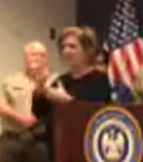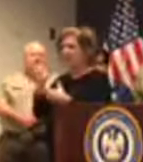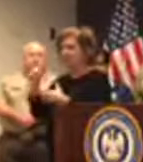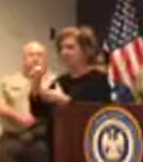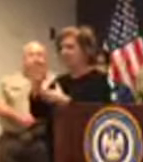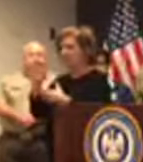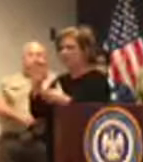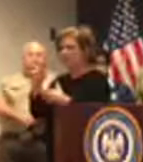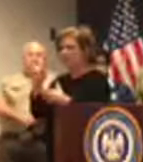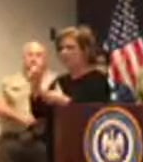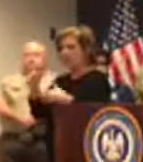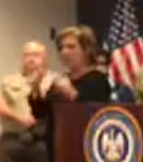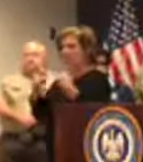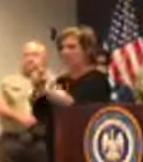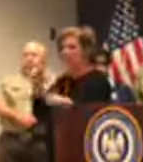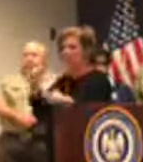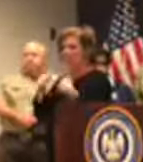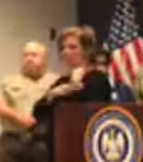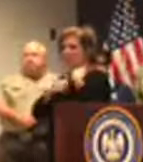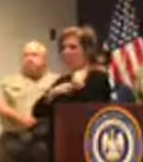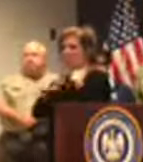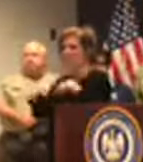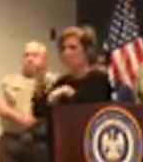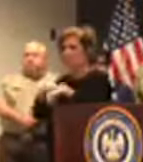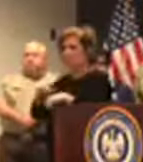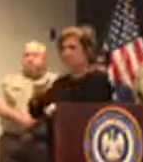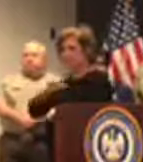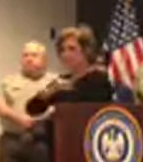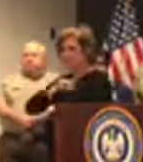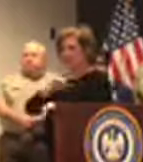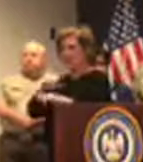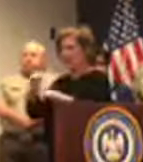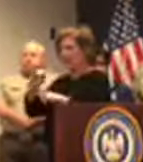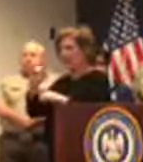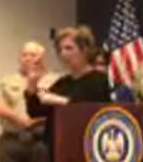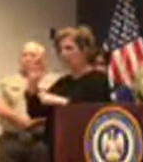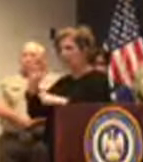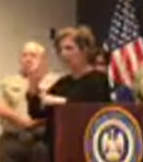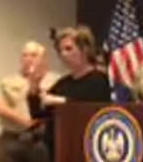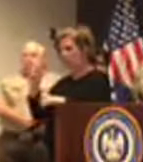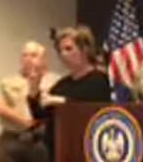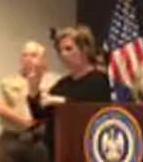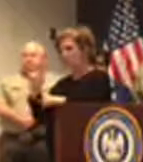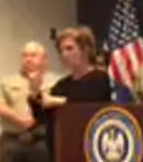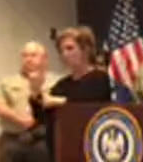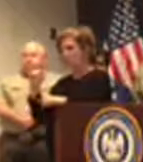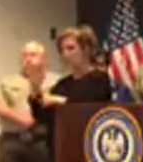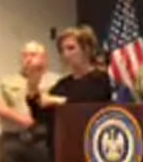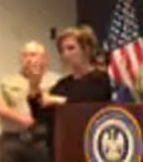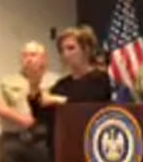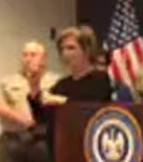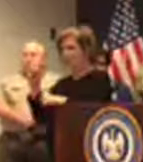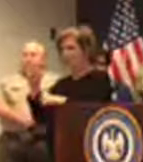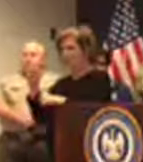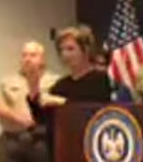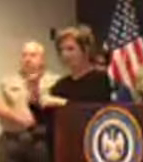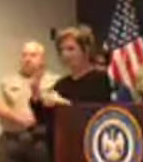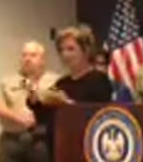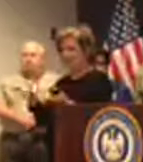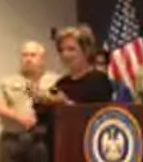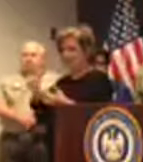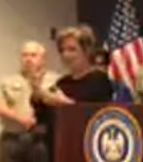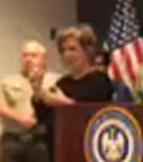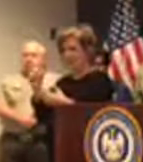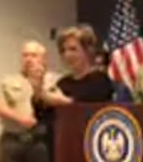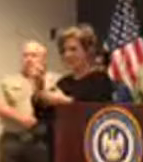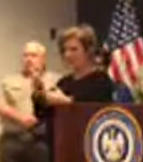Army National Guard, and Colonel Jim Wascom, who is the director here at GOSAP. And we're also joined